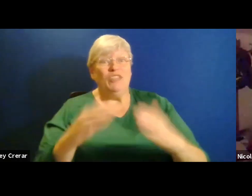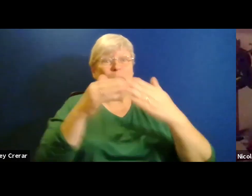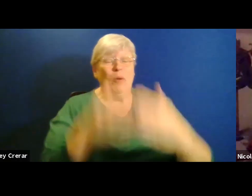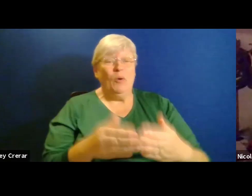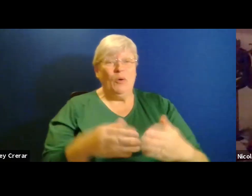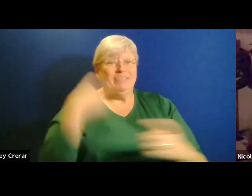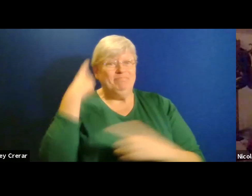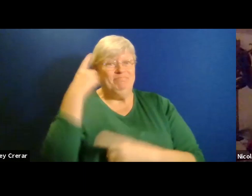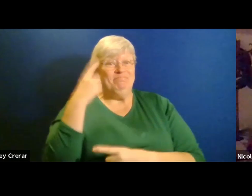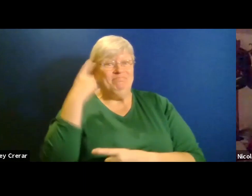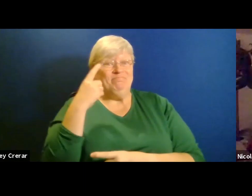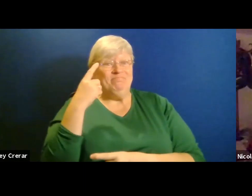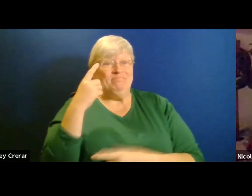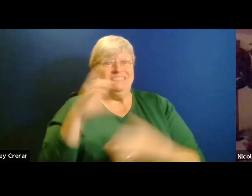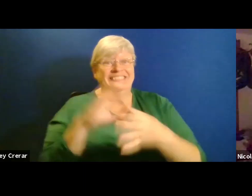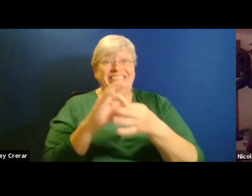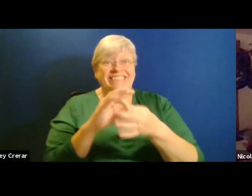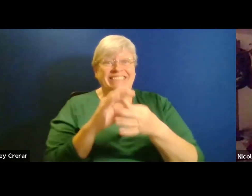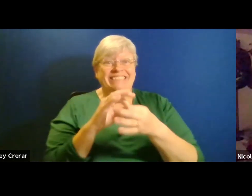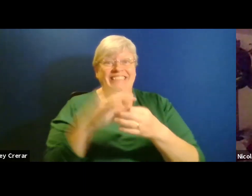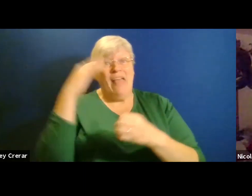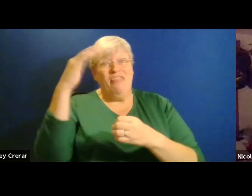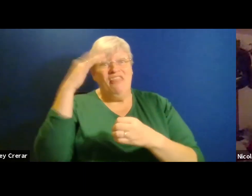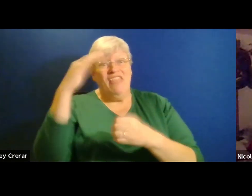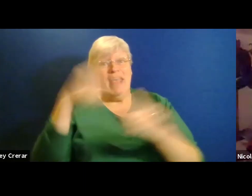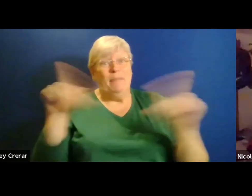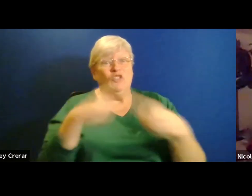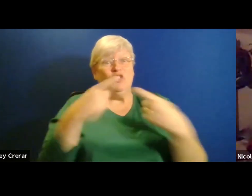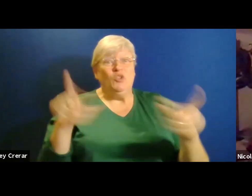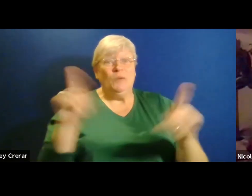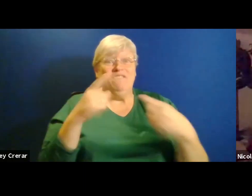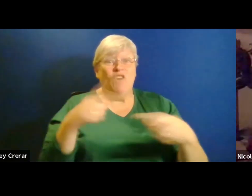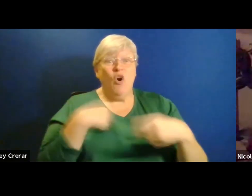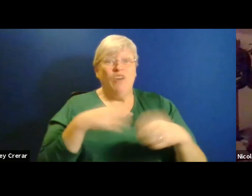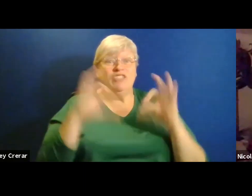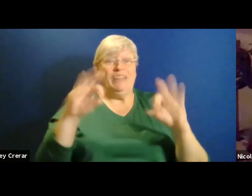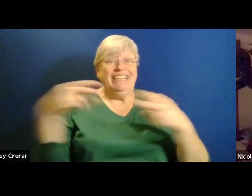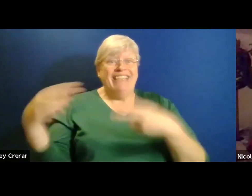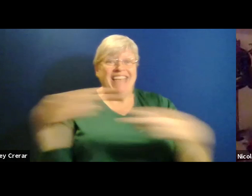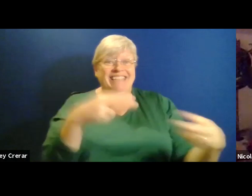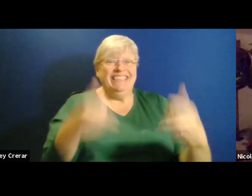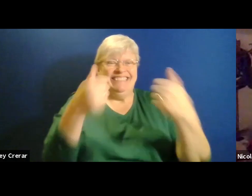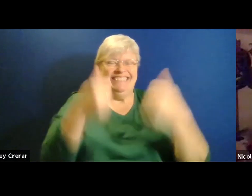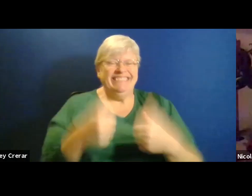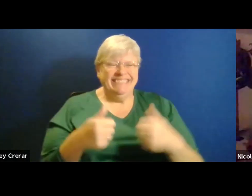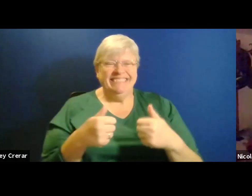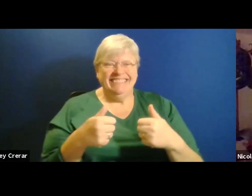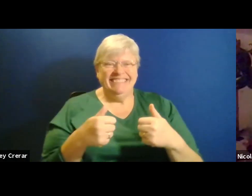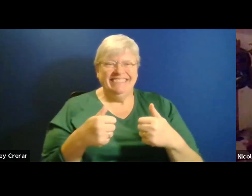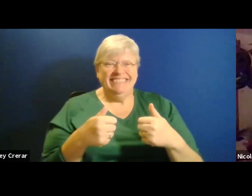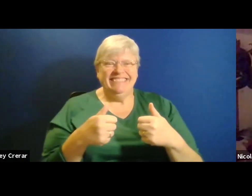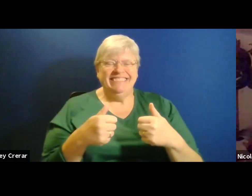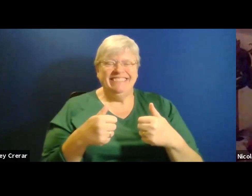always associate it with the theme tune for the fanfare of the show. Okay. Here we